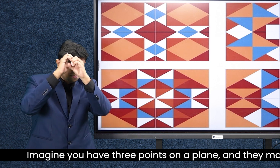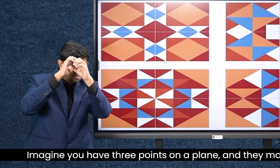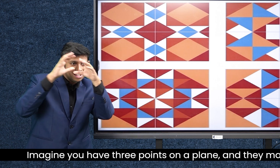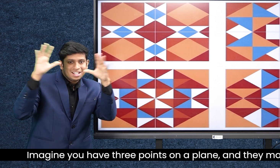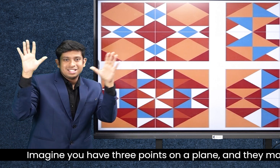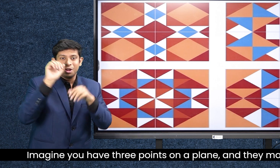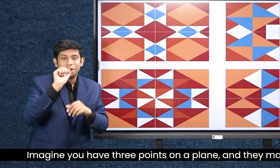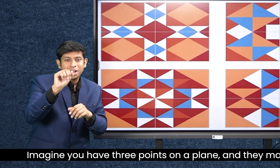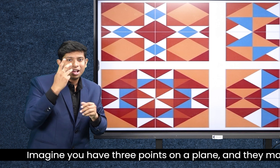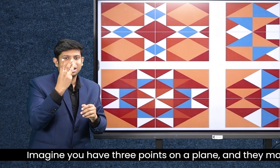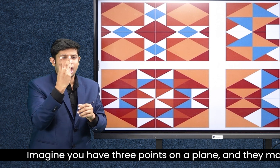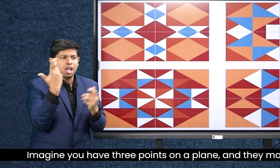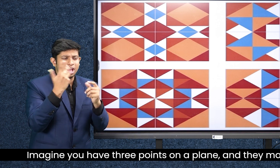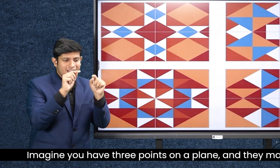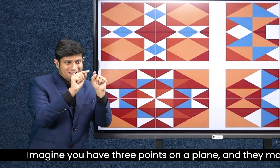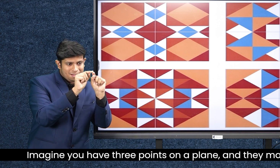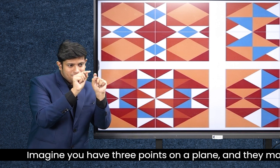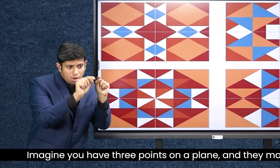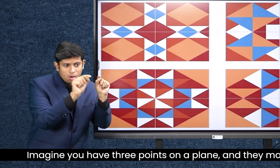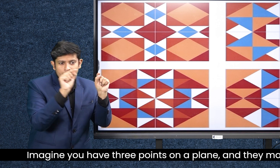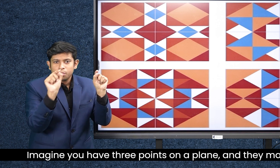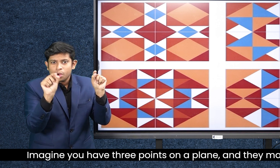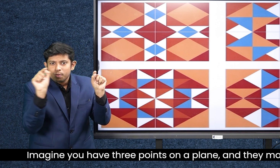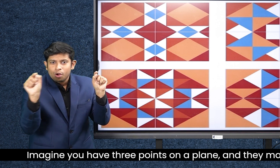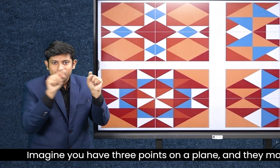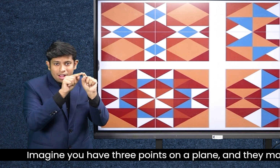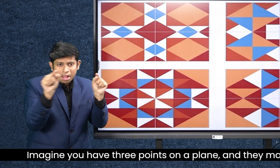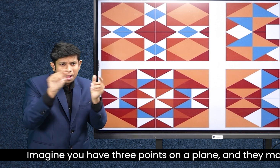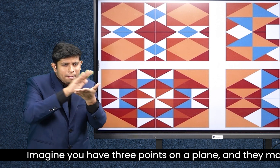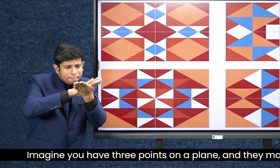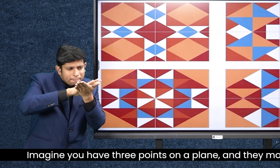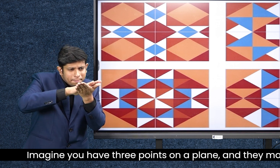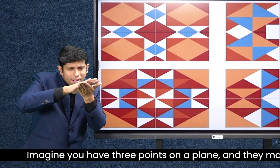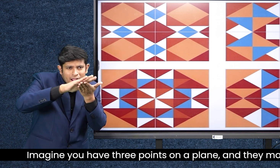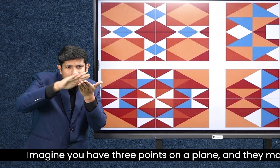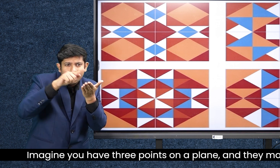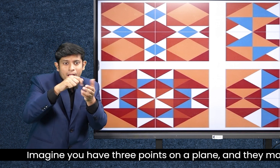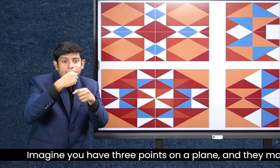Imagine you have 3 points on a plane and they make a triangle.